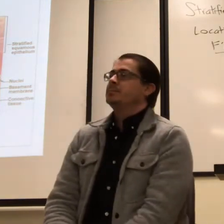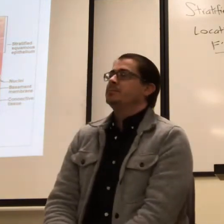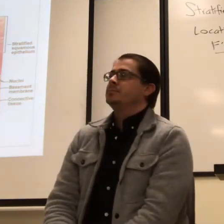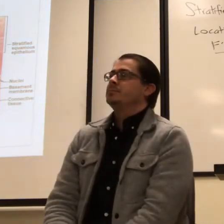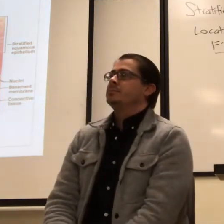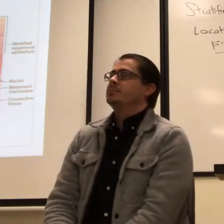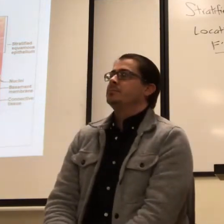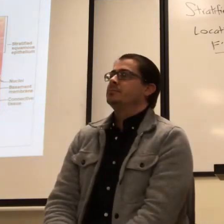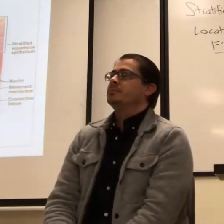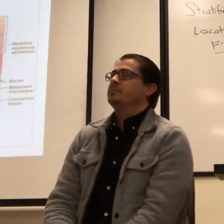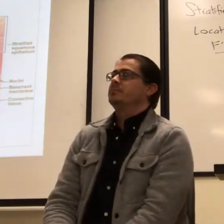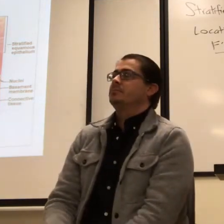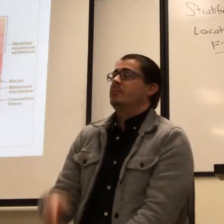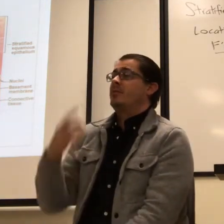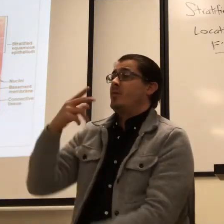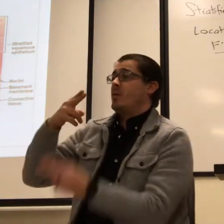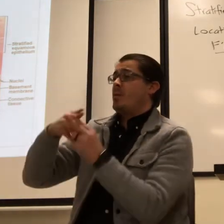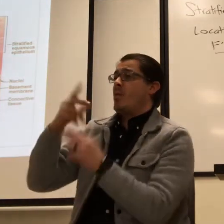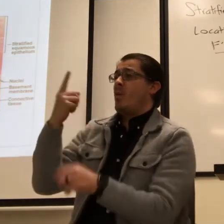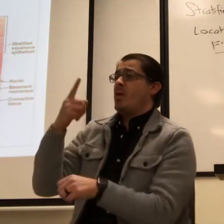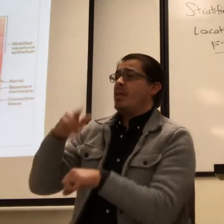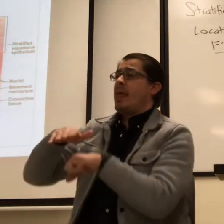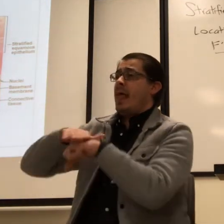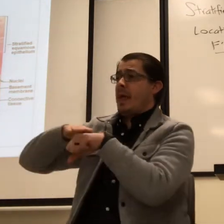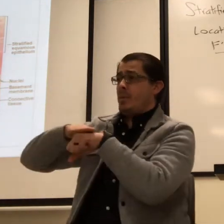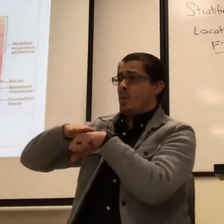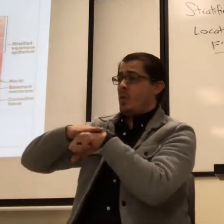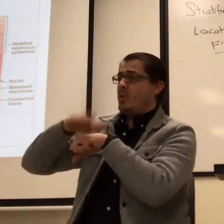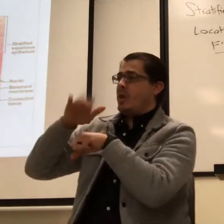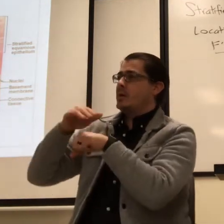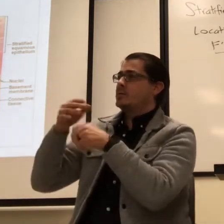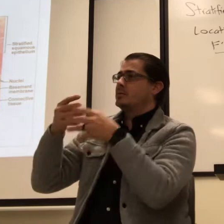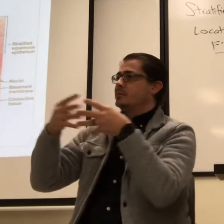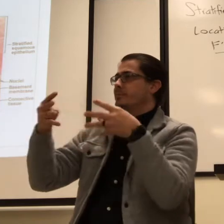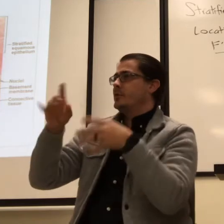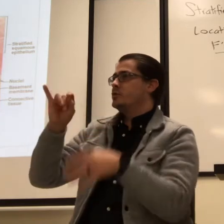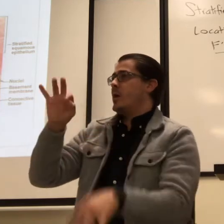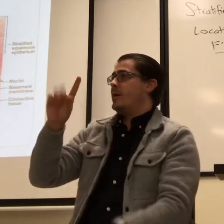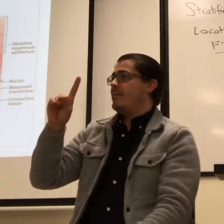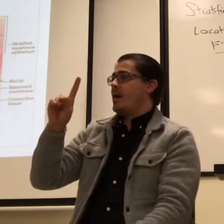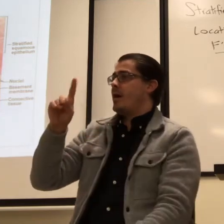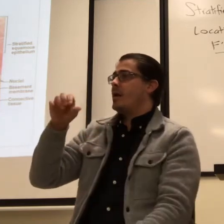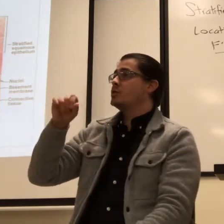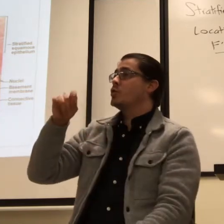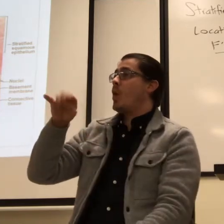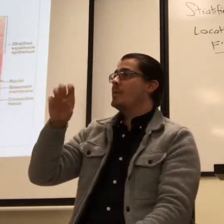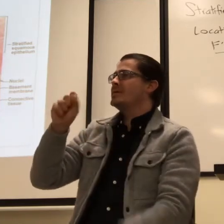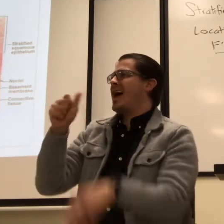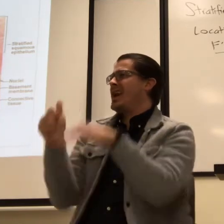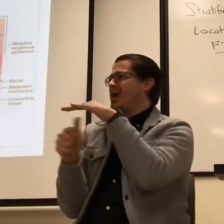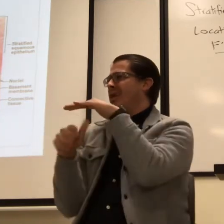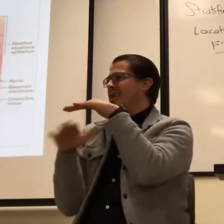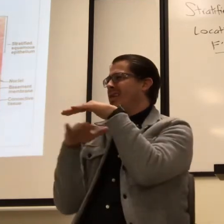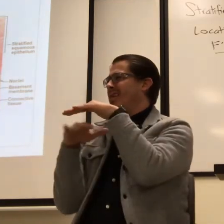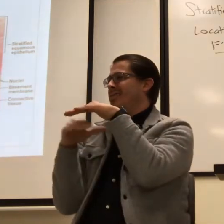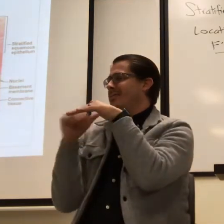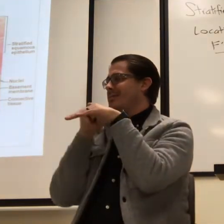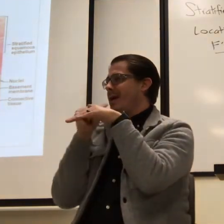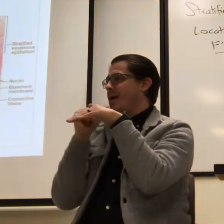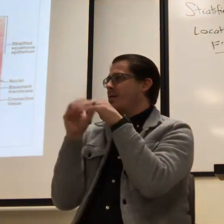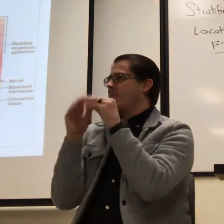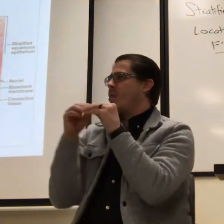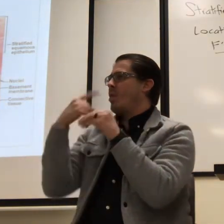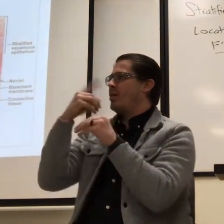When you name it, because only the apical cells are stratified in squamous. The cells underneath are not. They're more like closer to